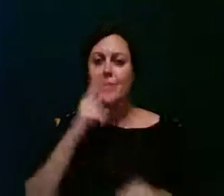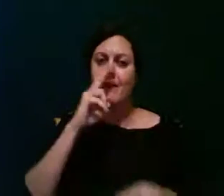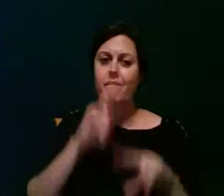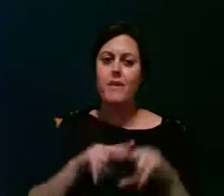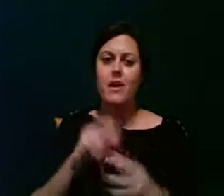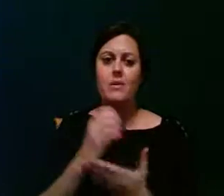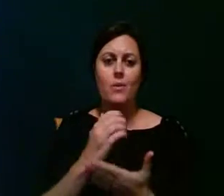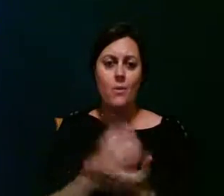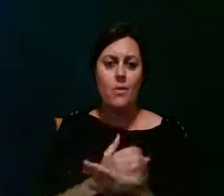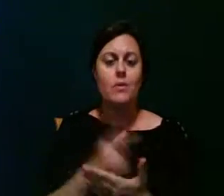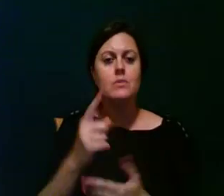at